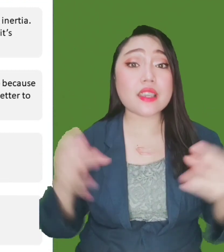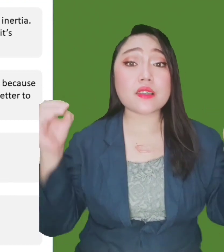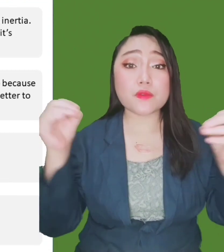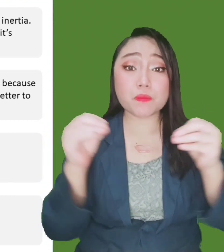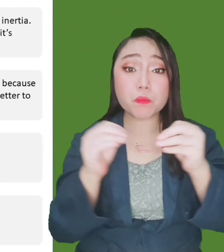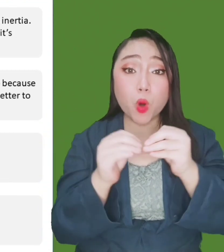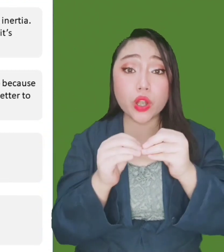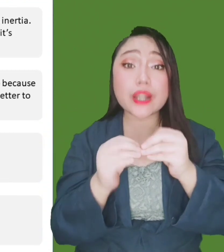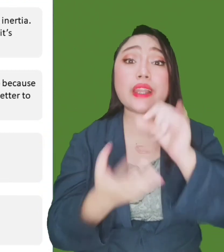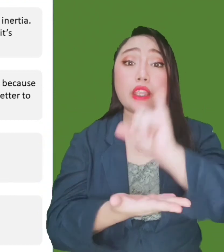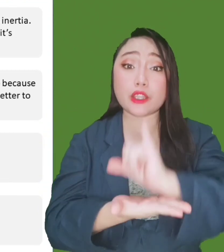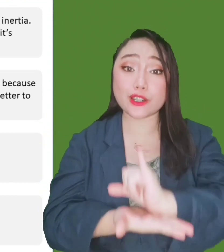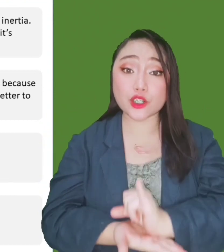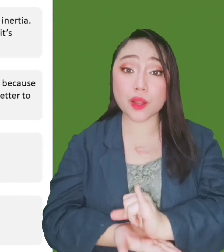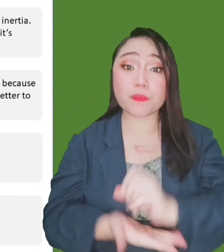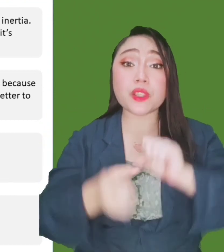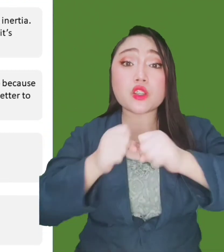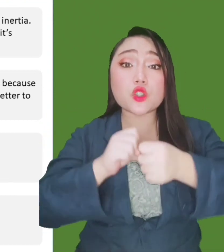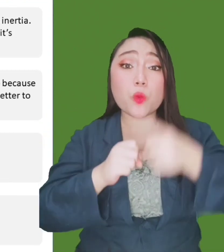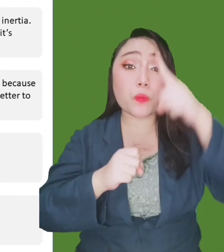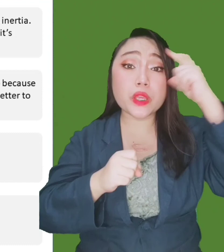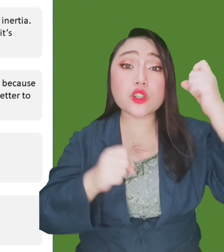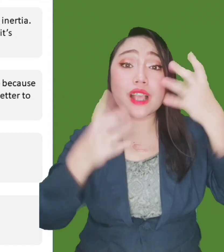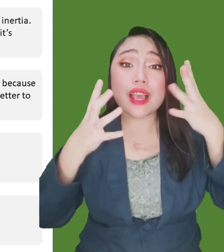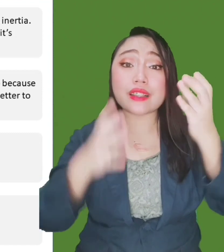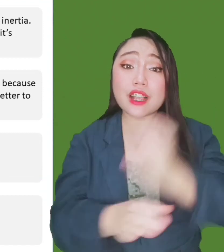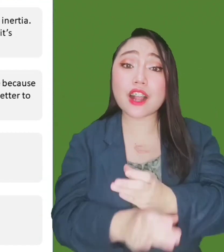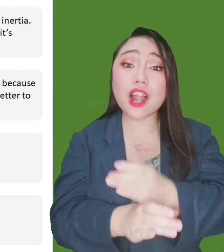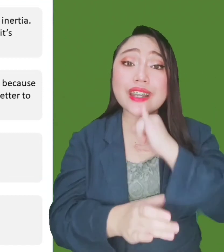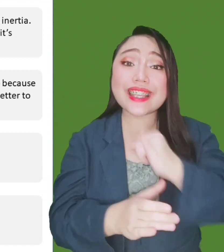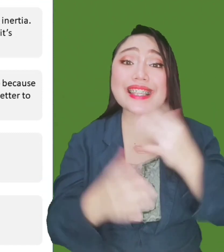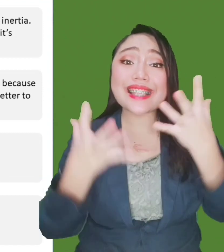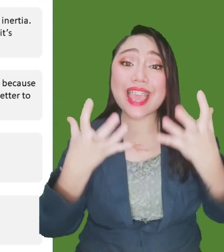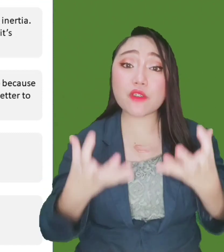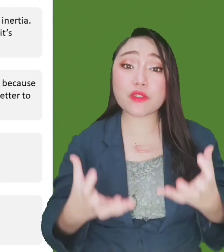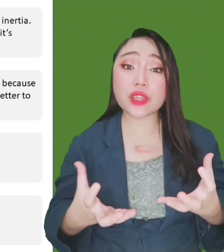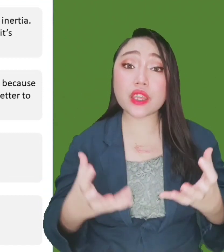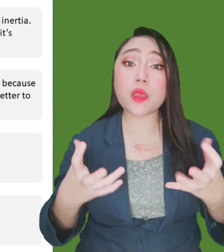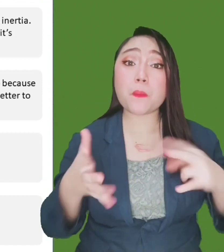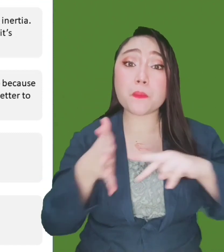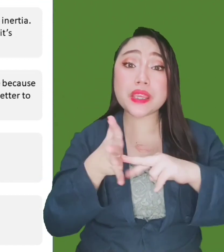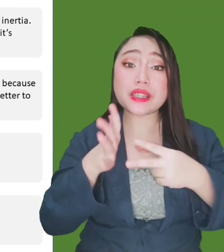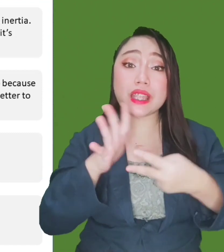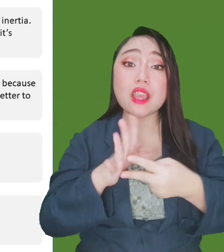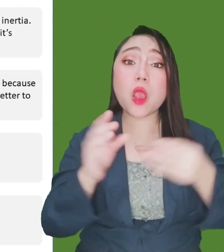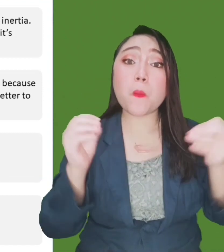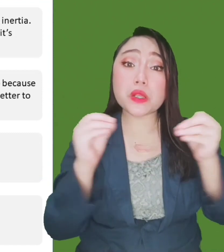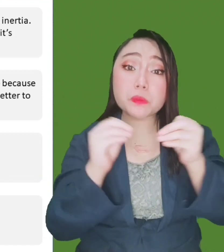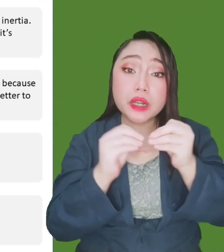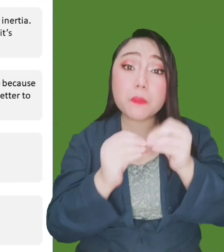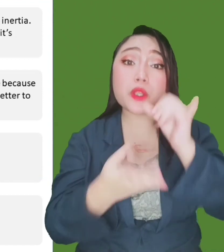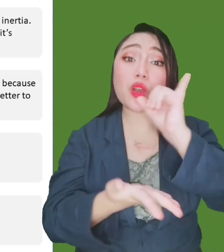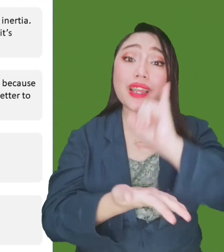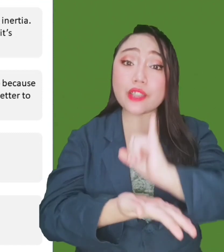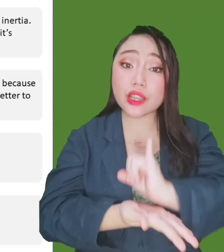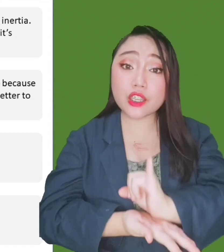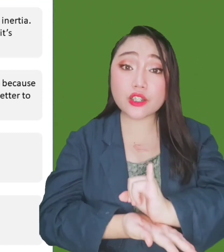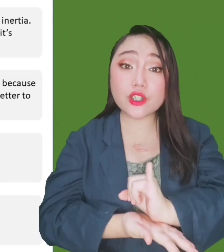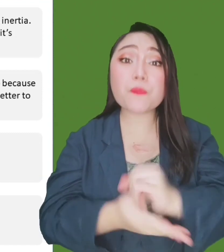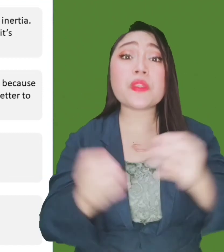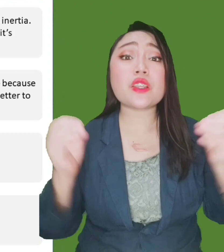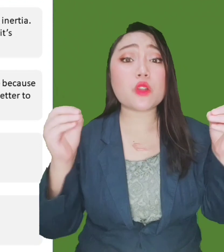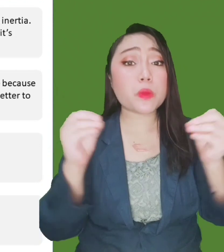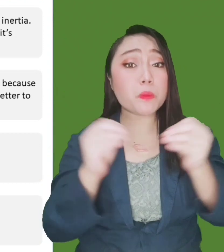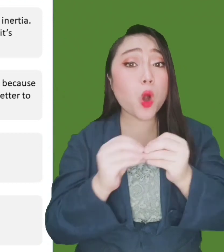more mass means more inertia. It means that the car is heavy, it means it has